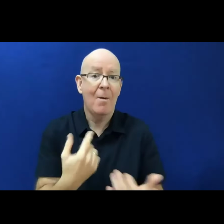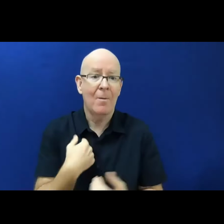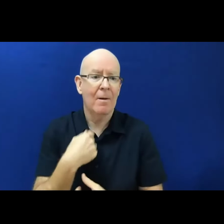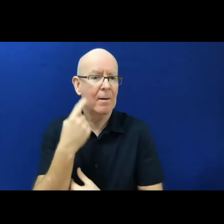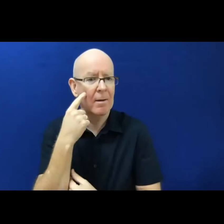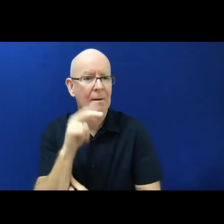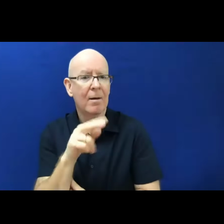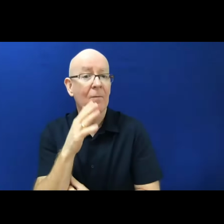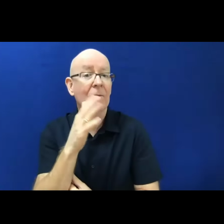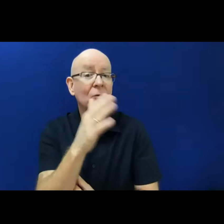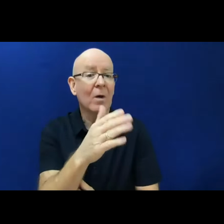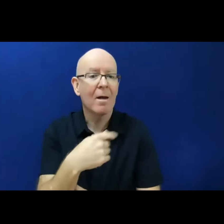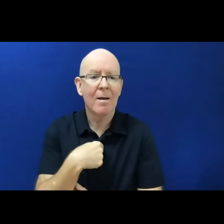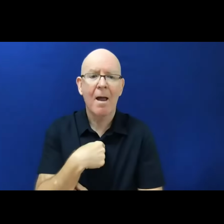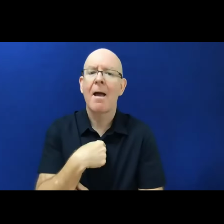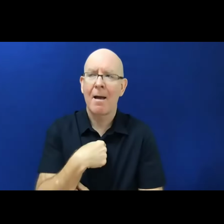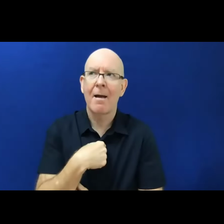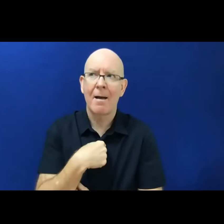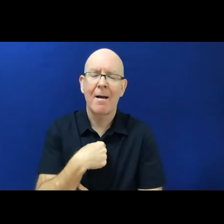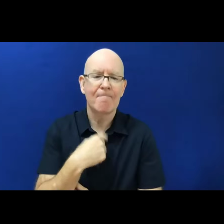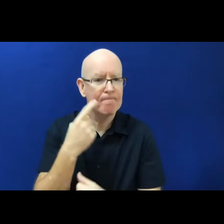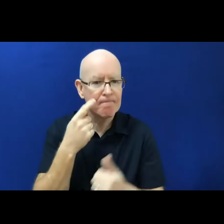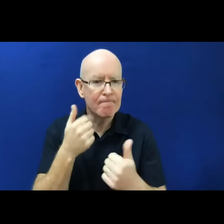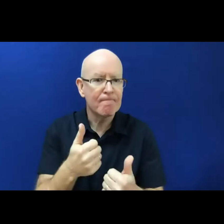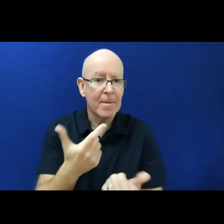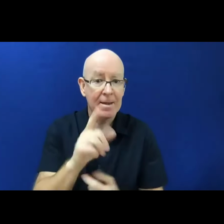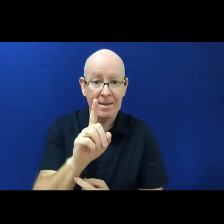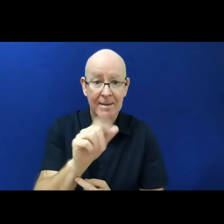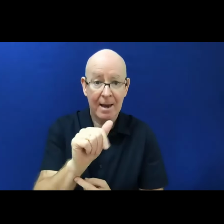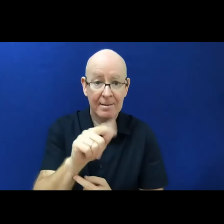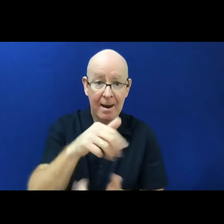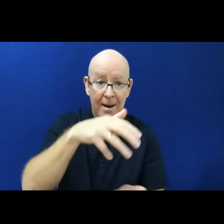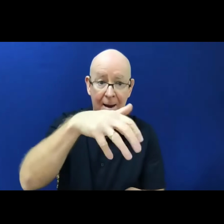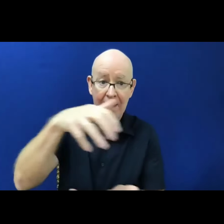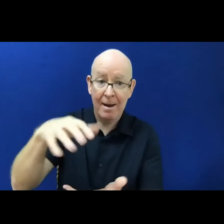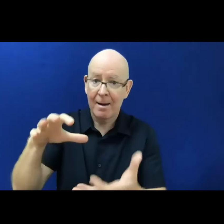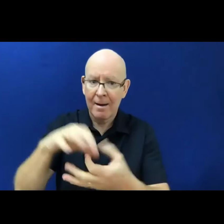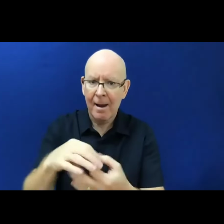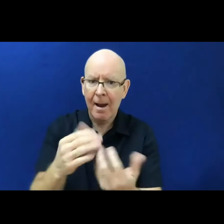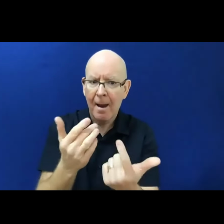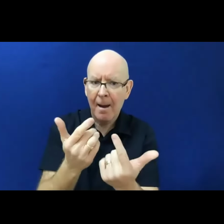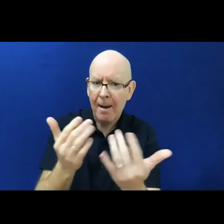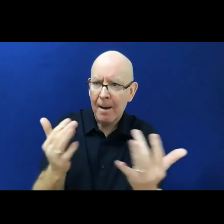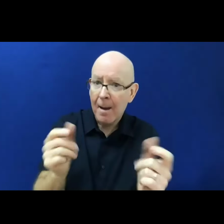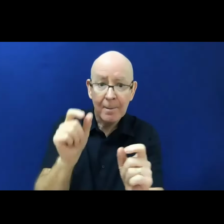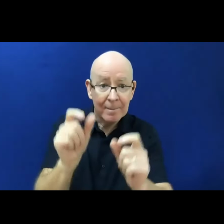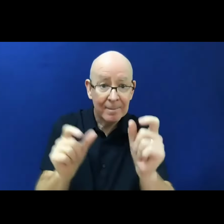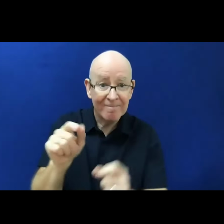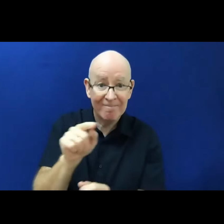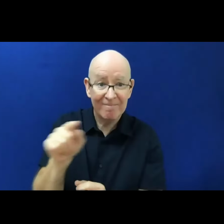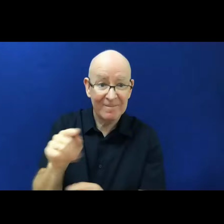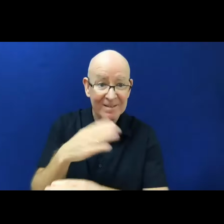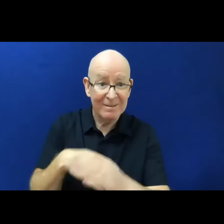of the situation in every member state. So it would be really useful for me to have the data on number of persons with disabilities living